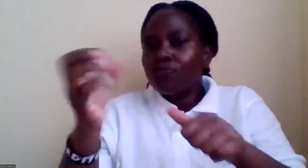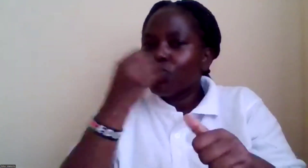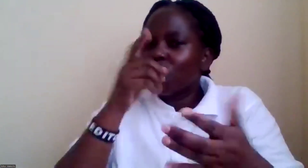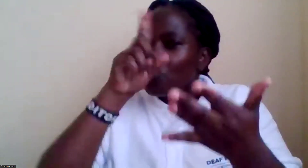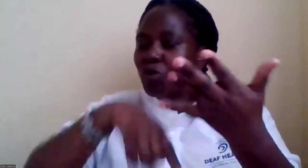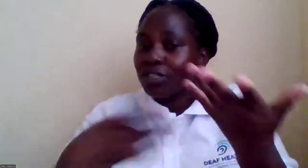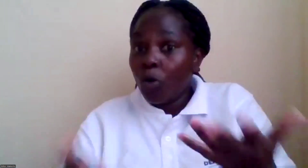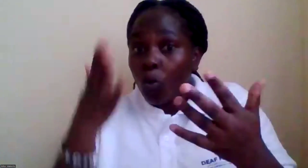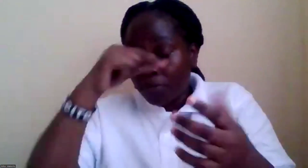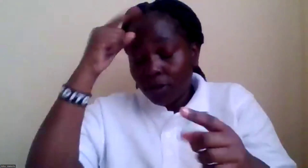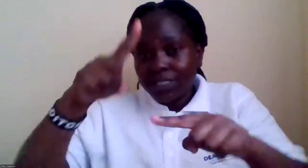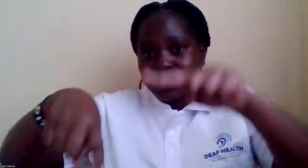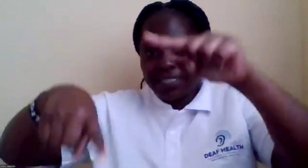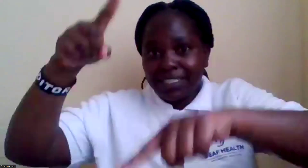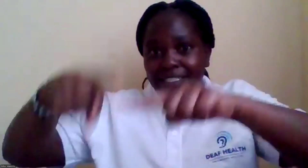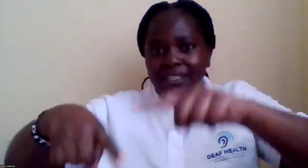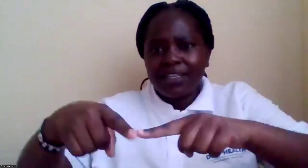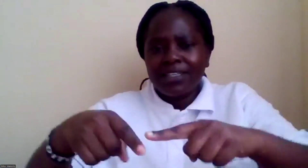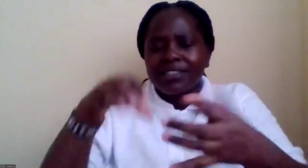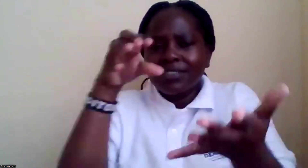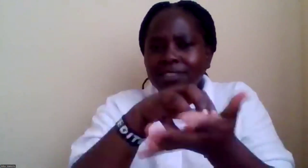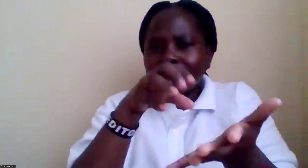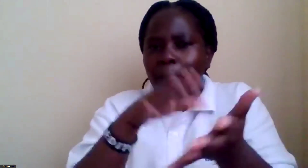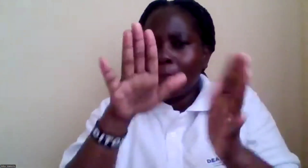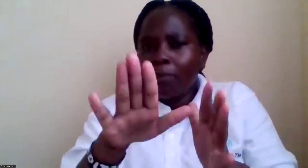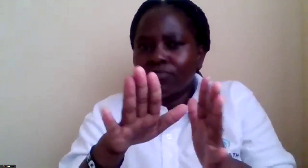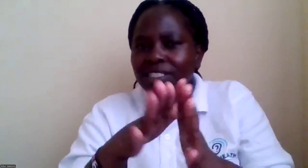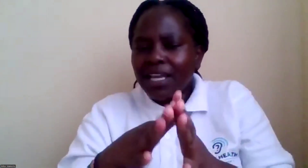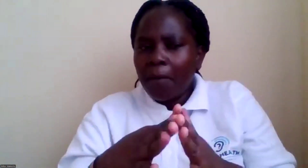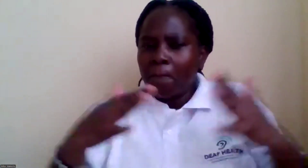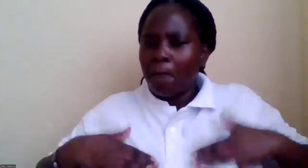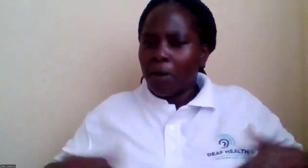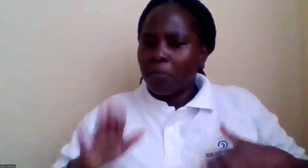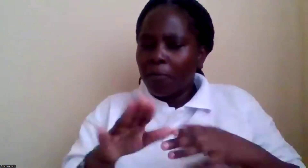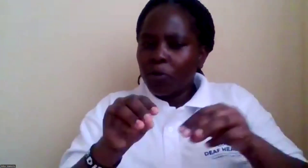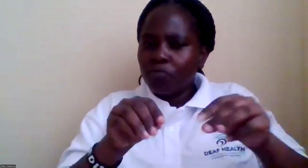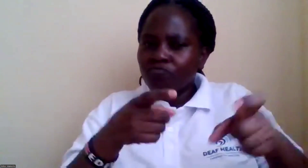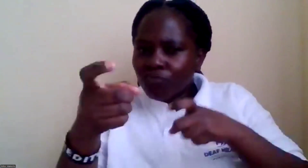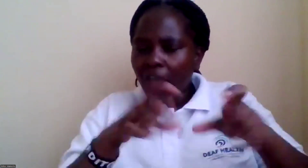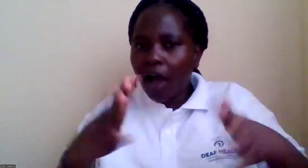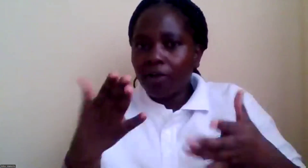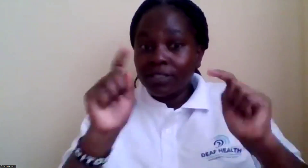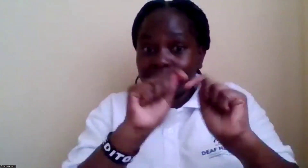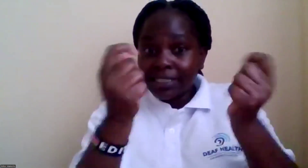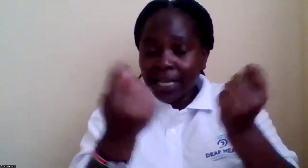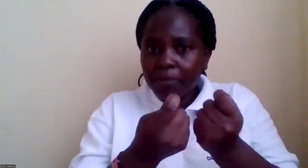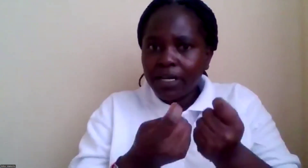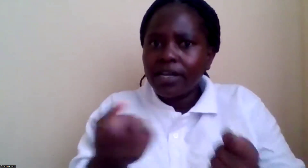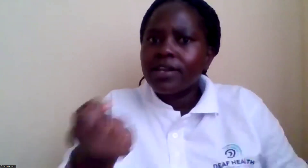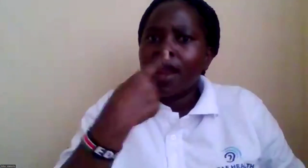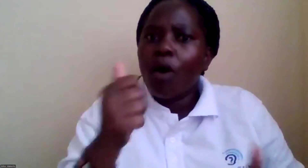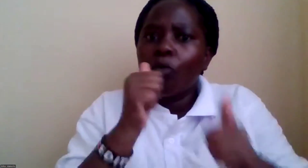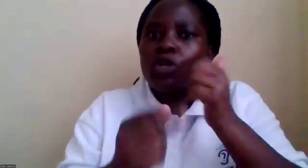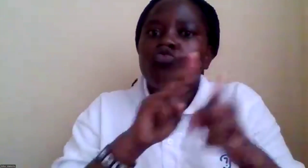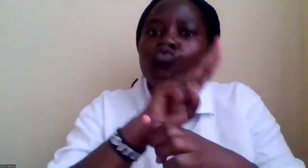what are your current symptoms, how well is it being managed, what type of medication that you're being given,